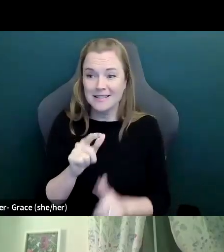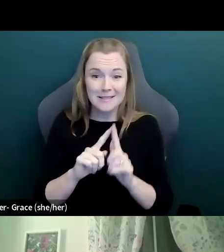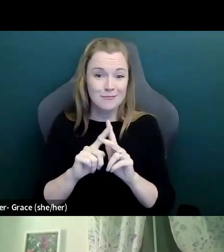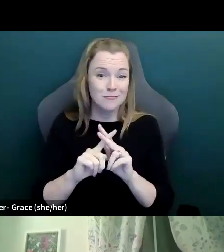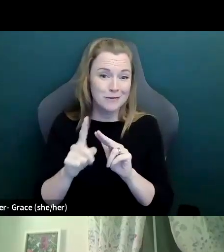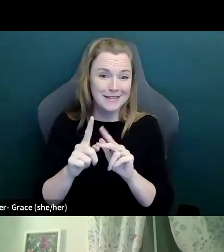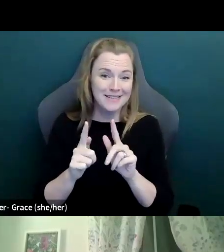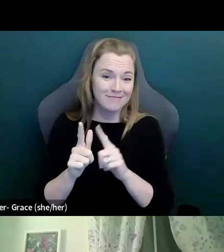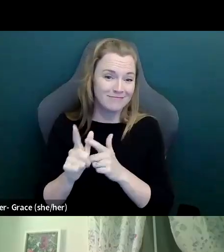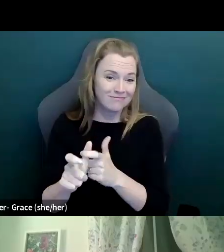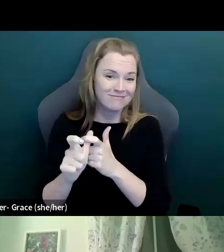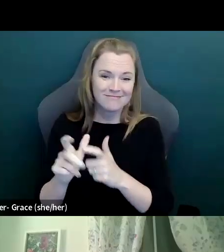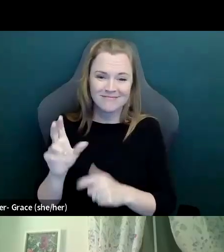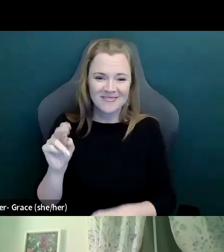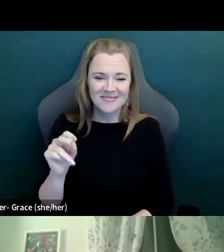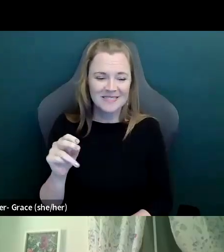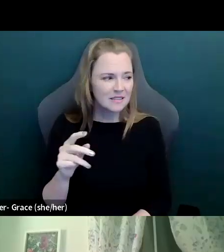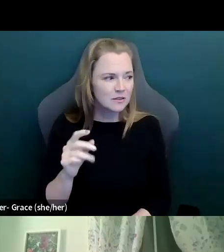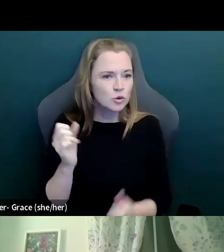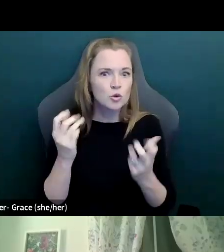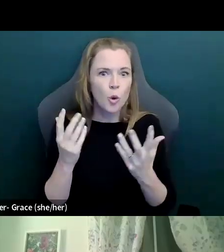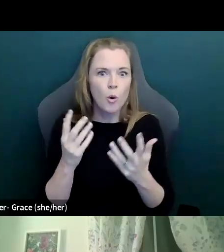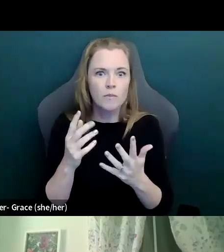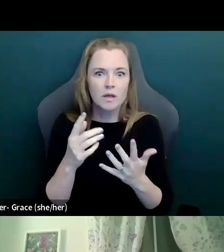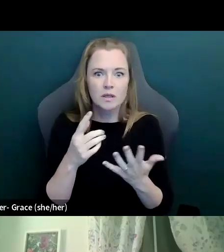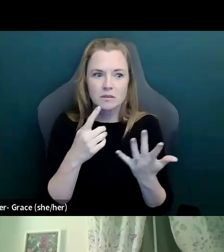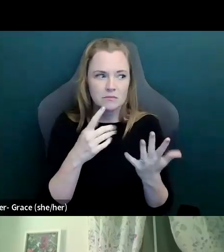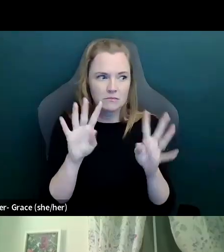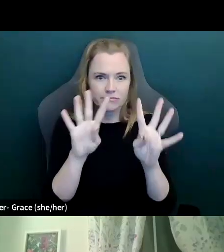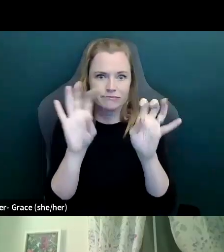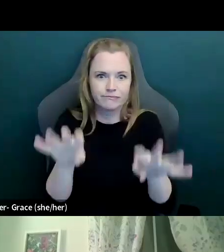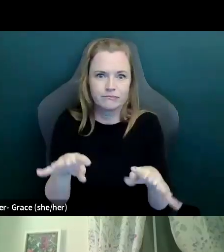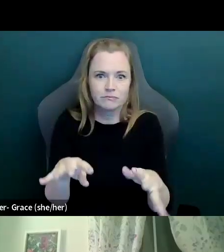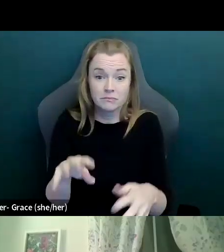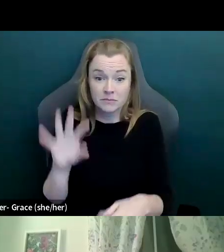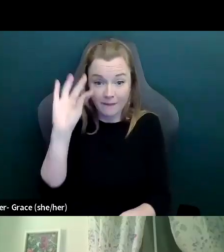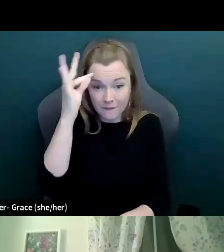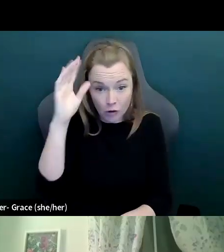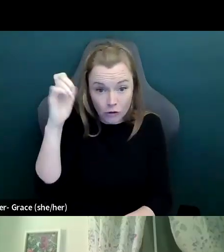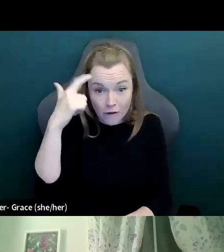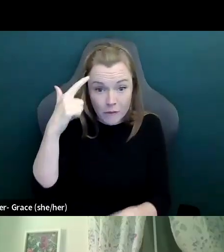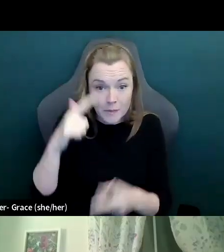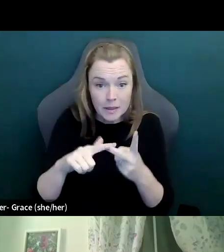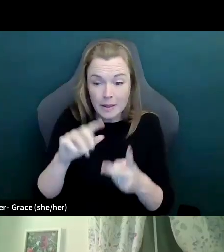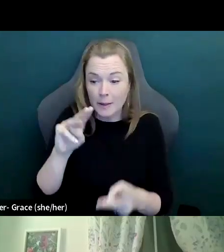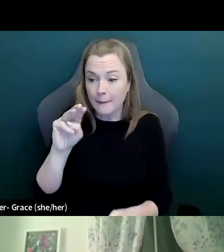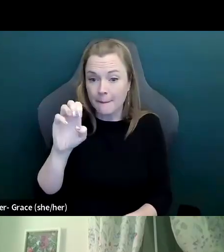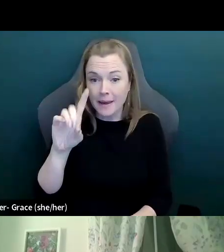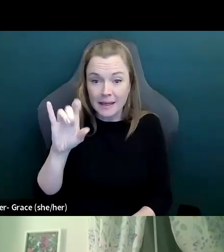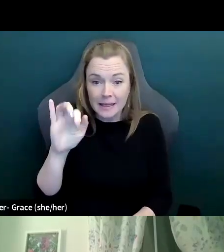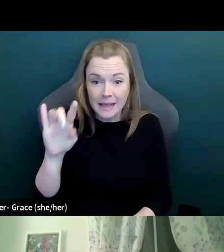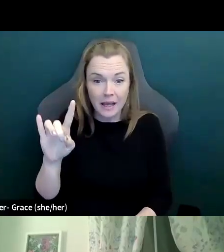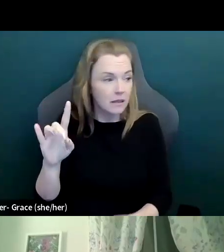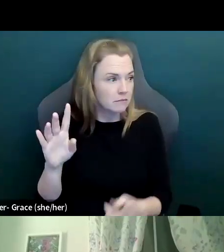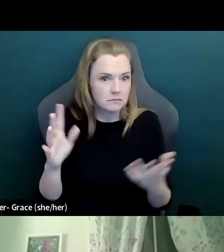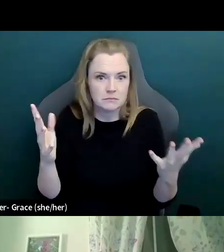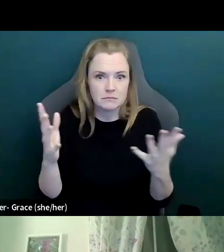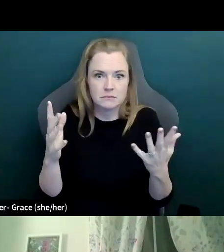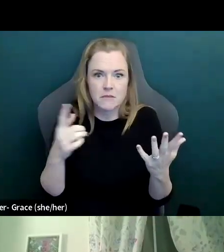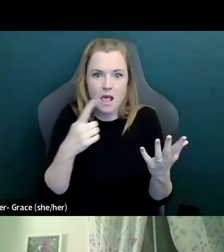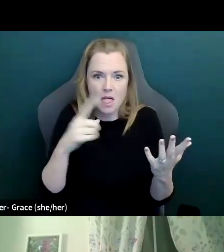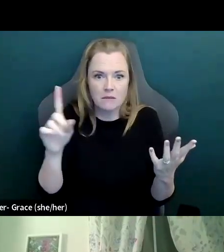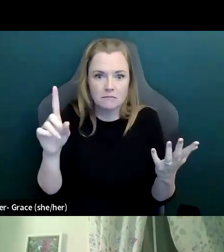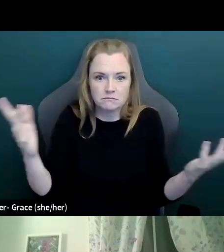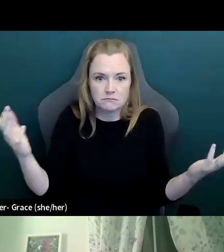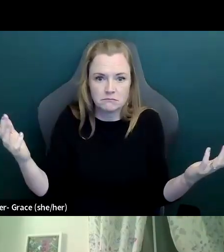We don't know what's going to happen with the federal government and Medicaid. There's so much that we just don't know. And we're going to